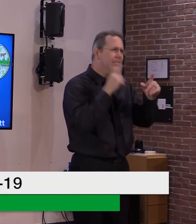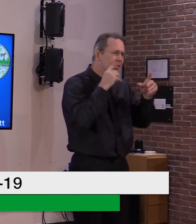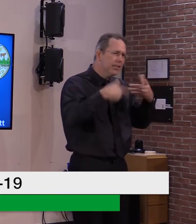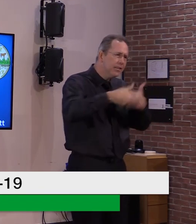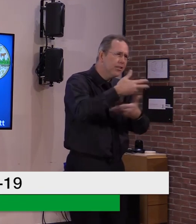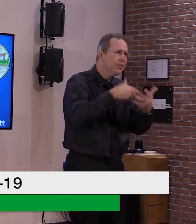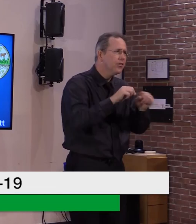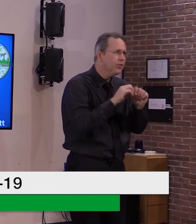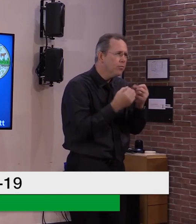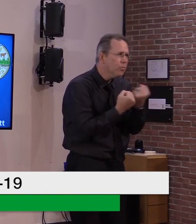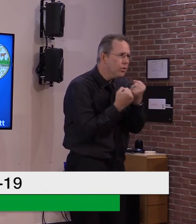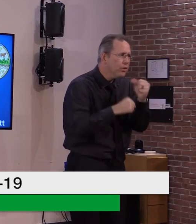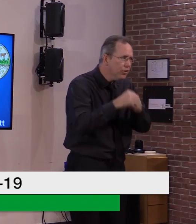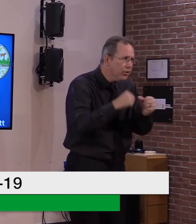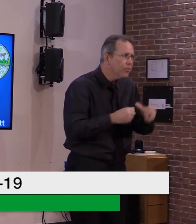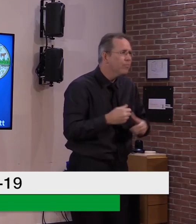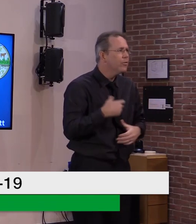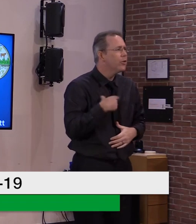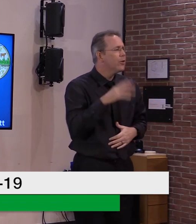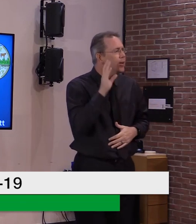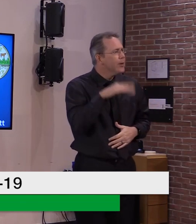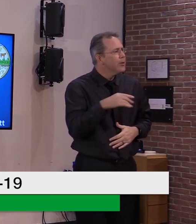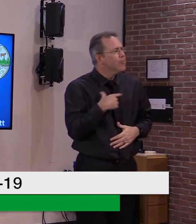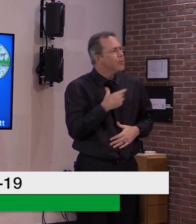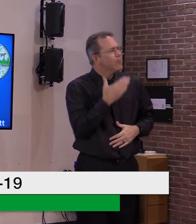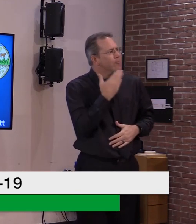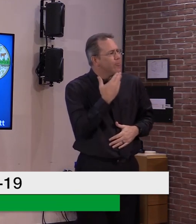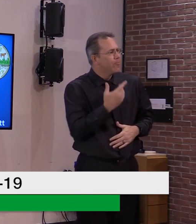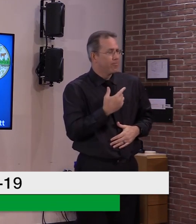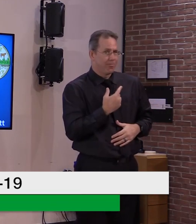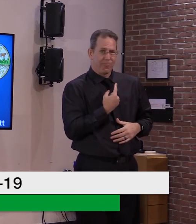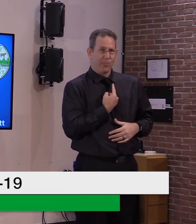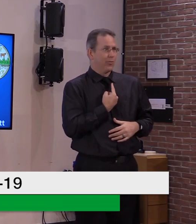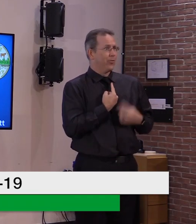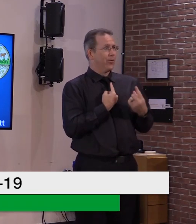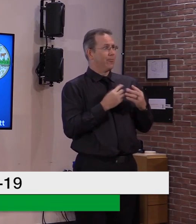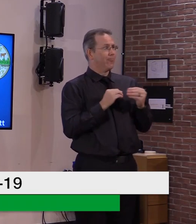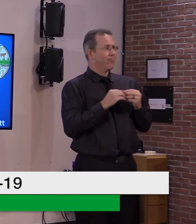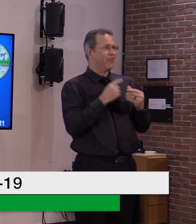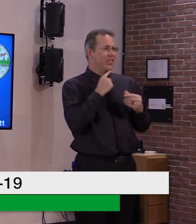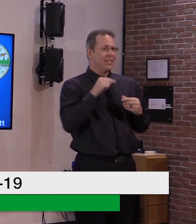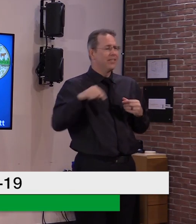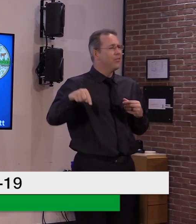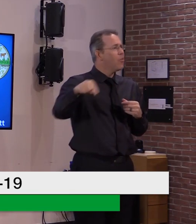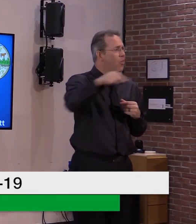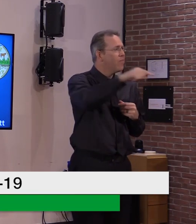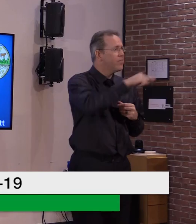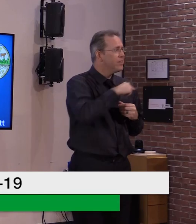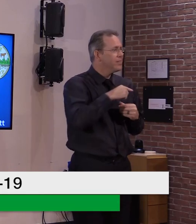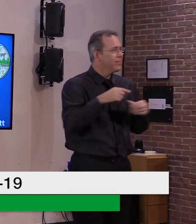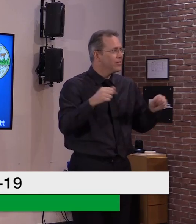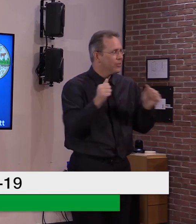accolades but it really is a a team uh team thanks to team vermont